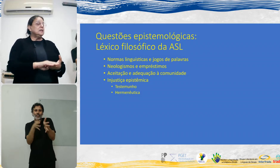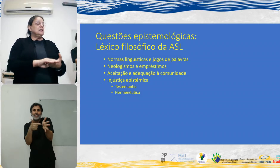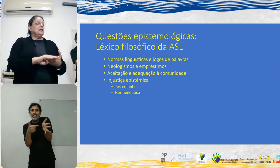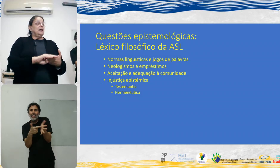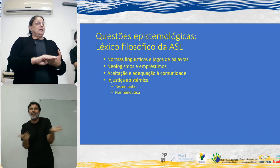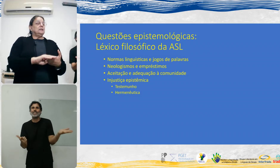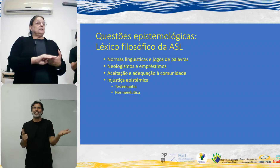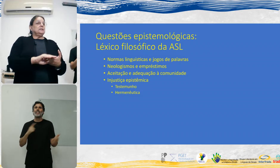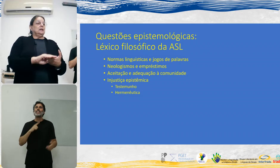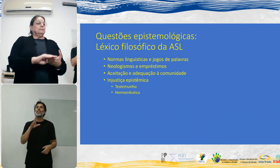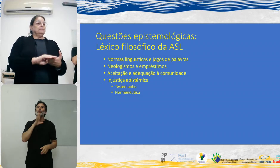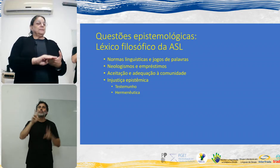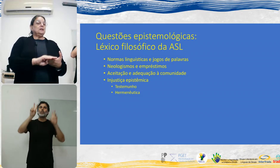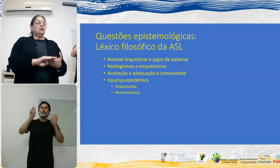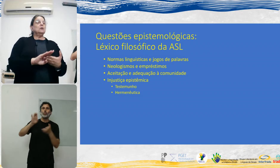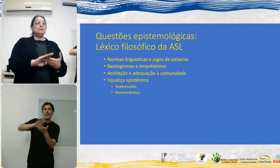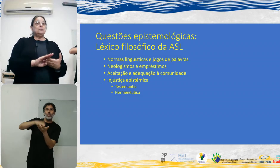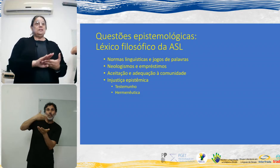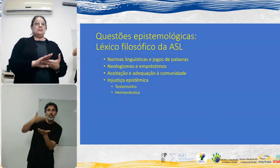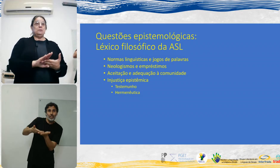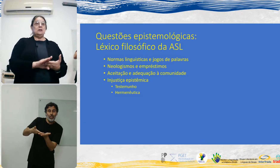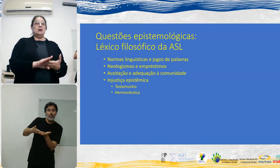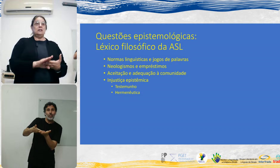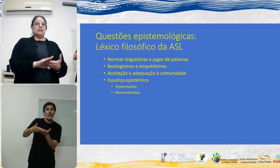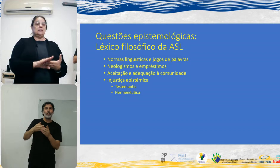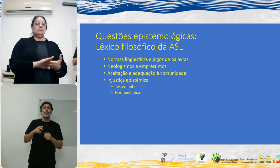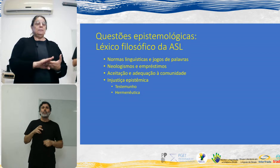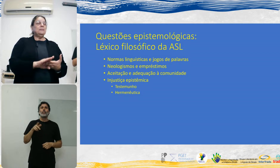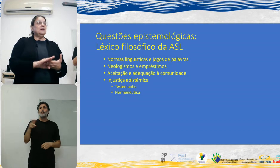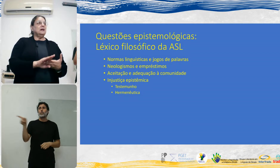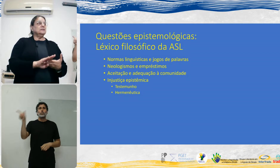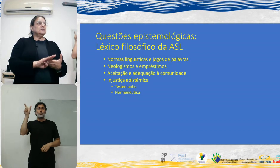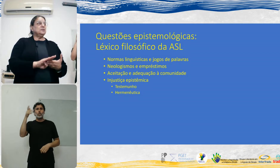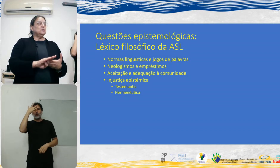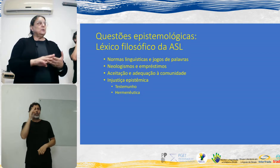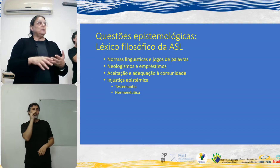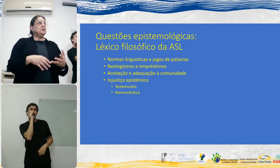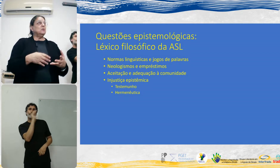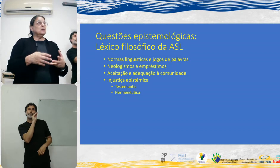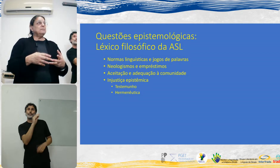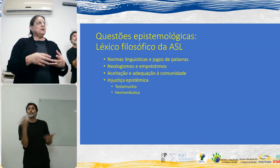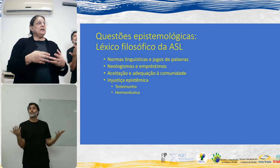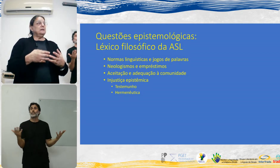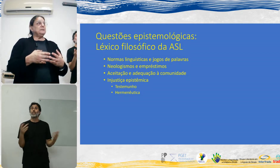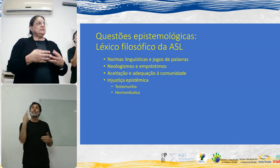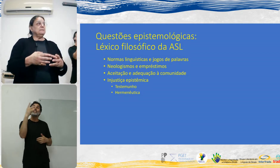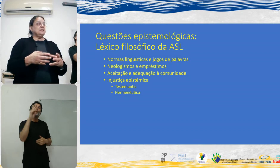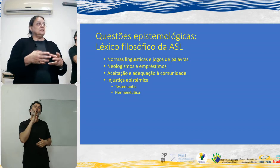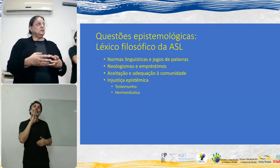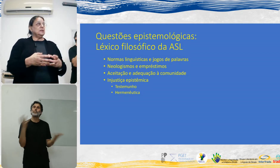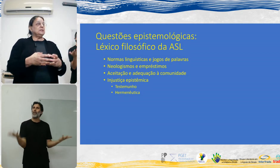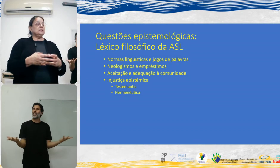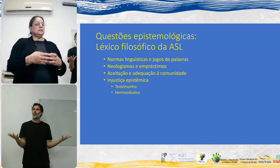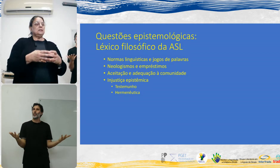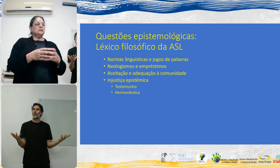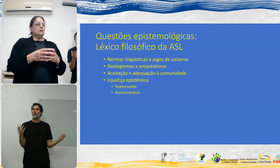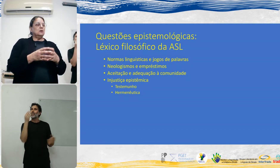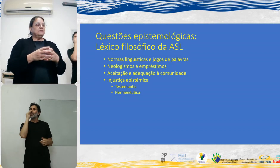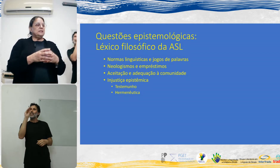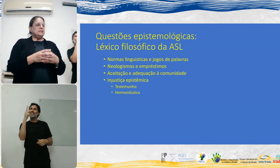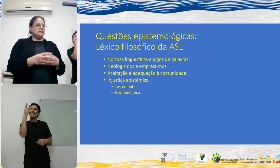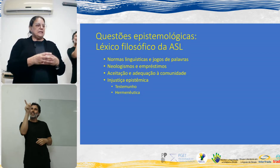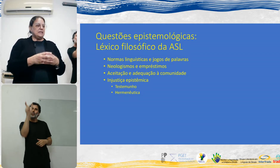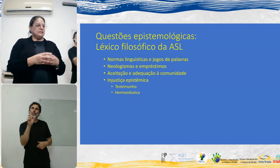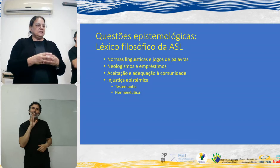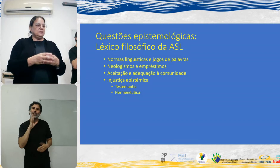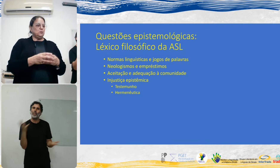like, is also disregarded. And so when we talk about epistemic injustice, it's often